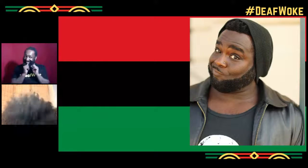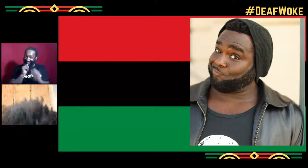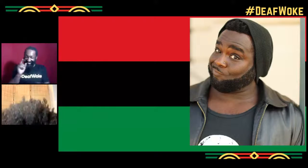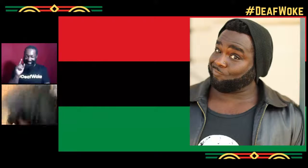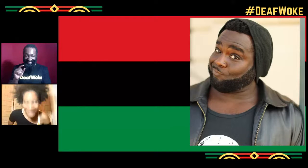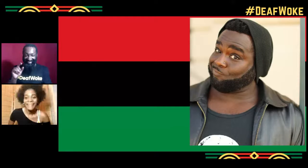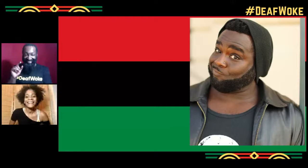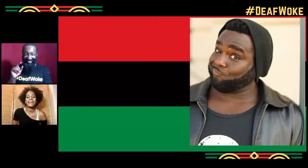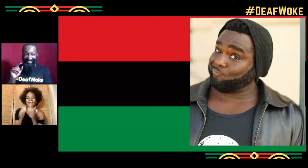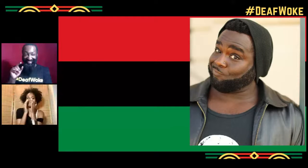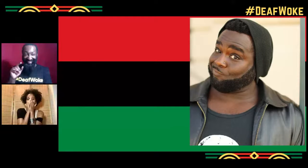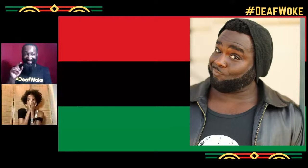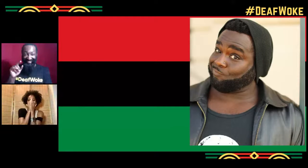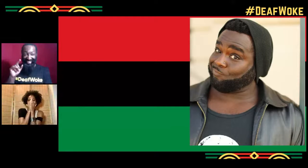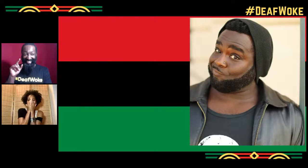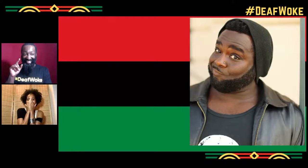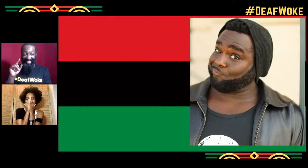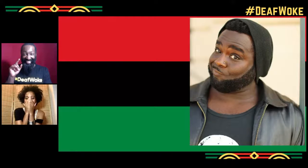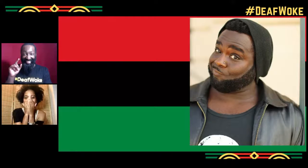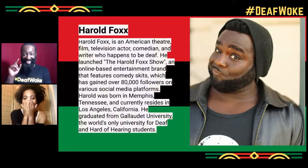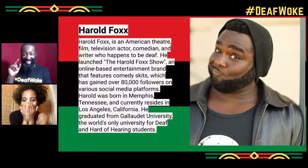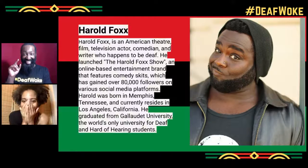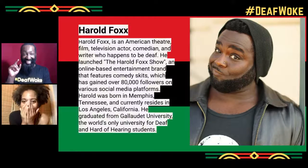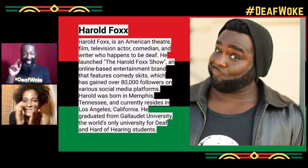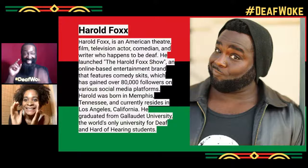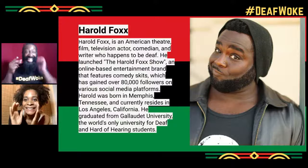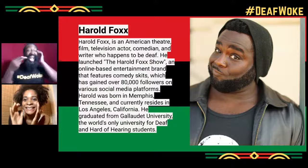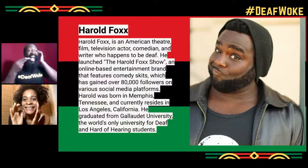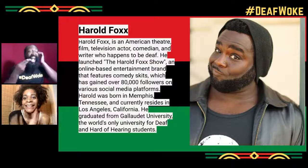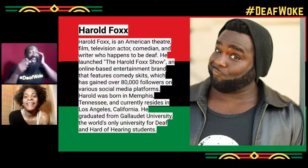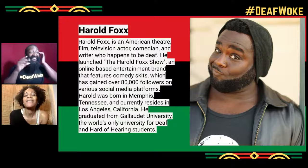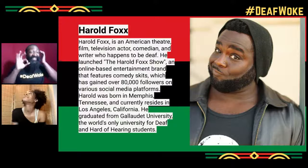No. Oh.